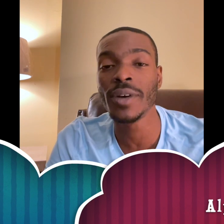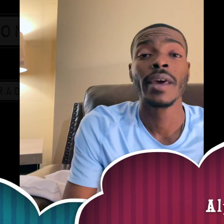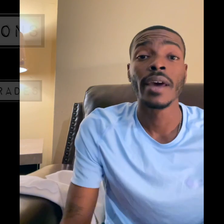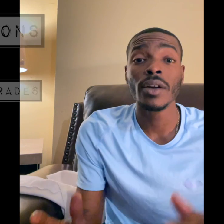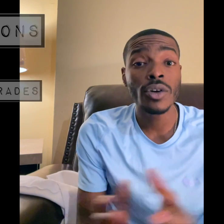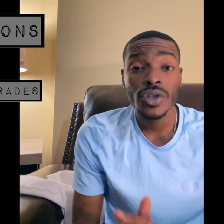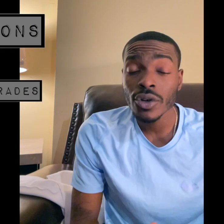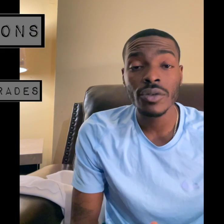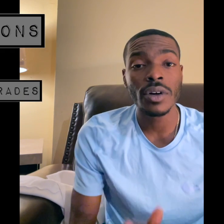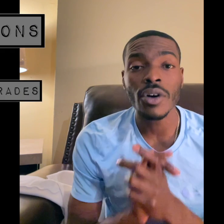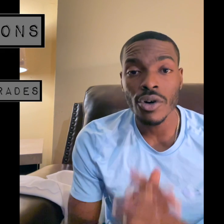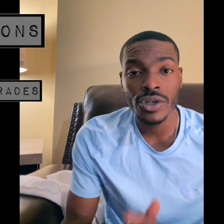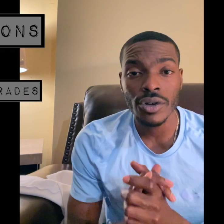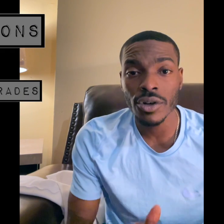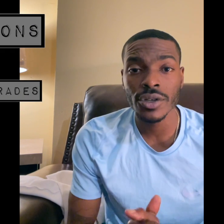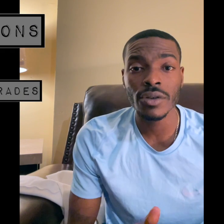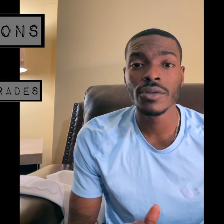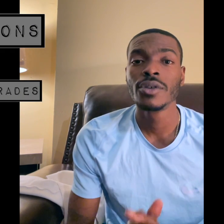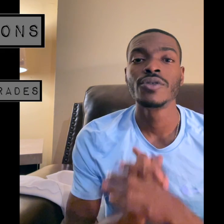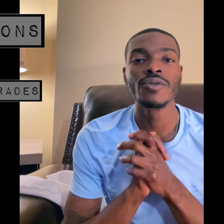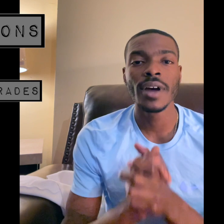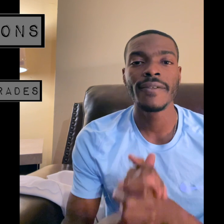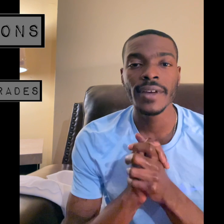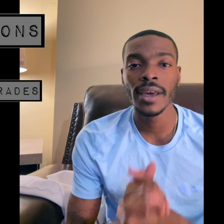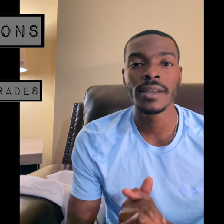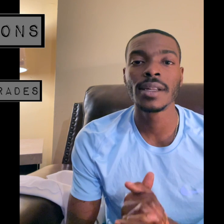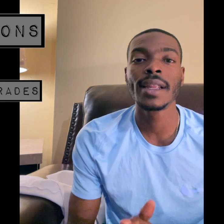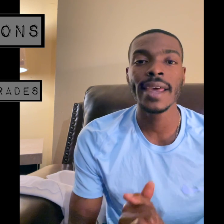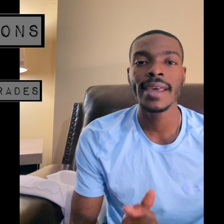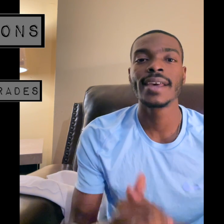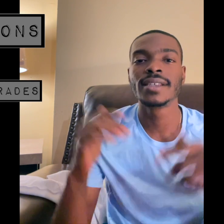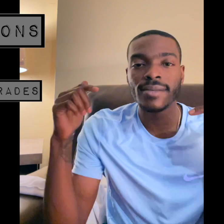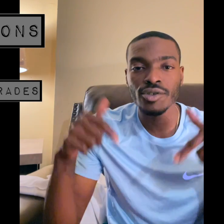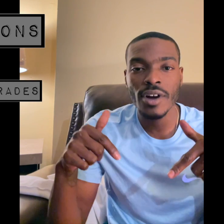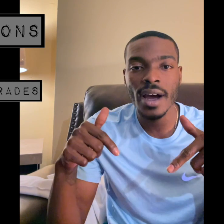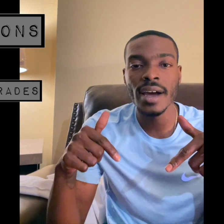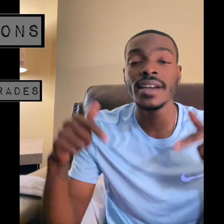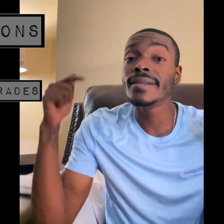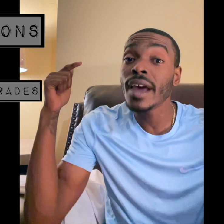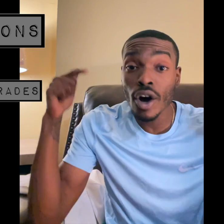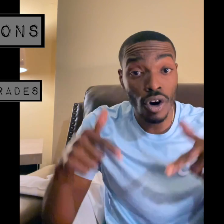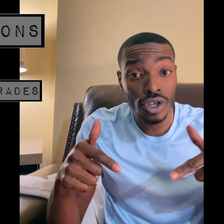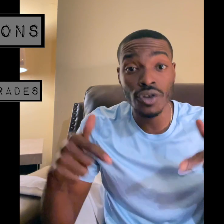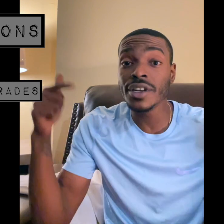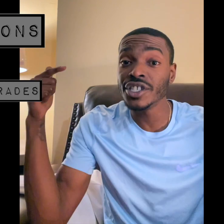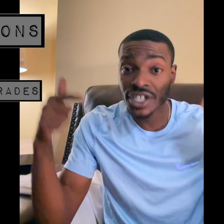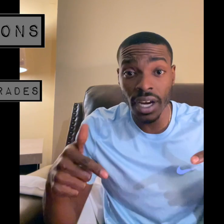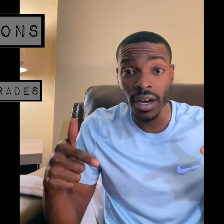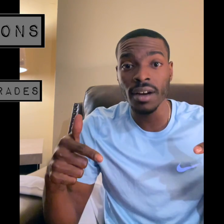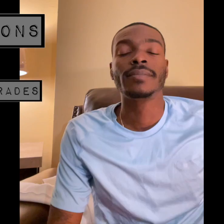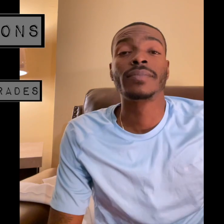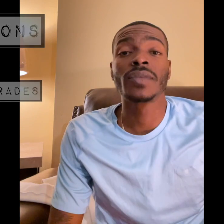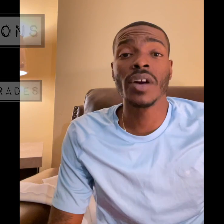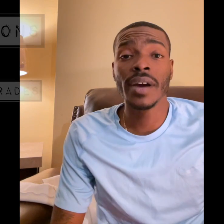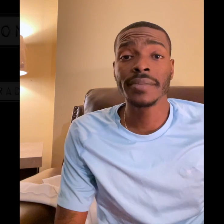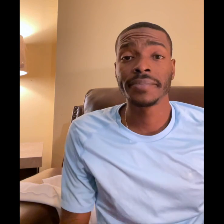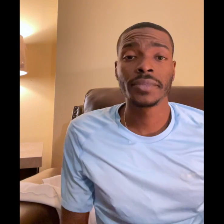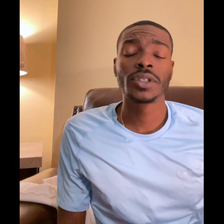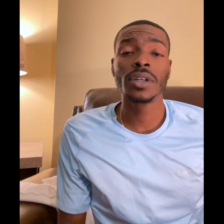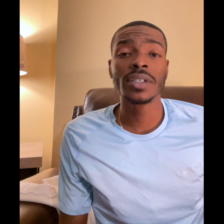And also, do not forget to like and subscribe. Also, and share. All right. So let's get